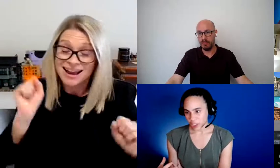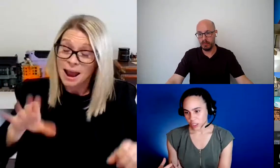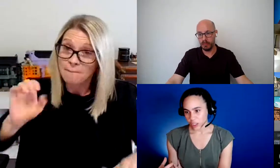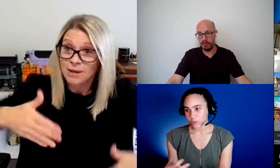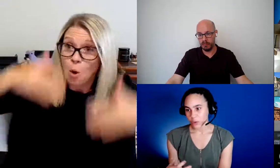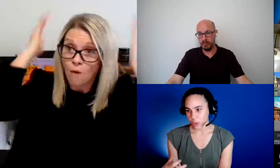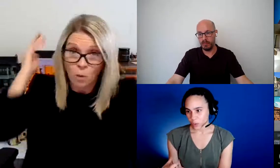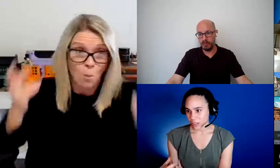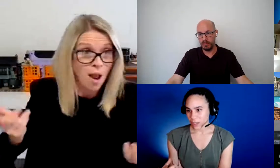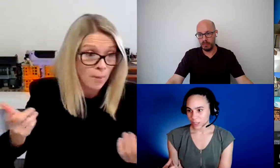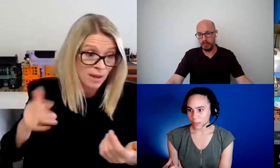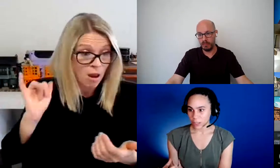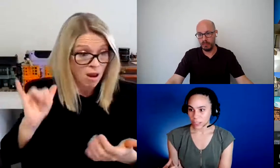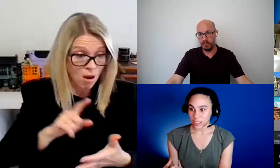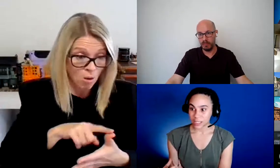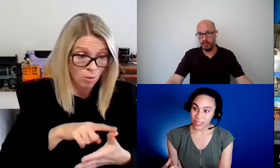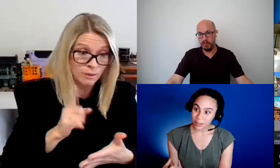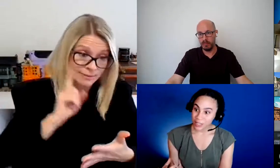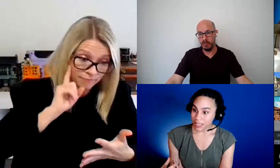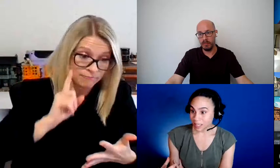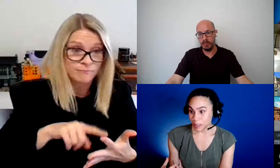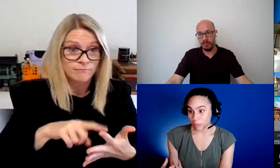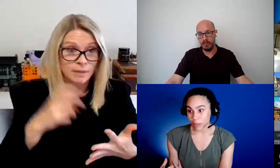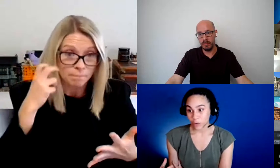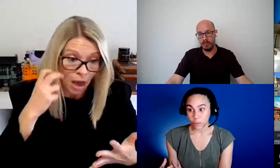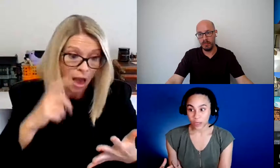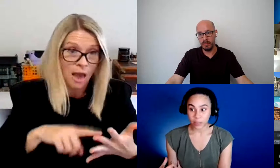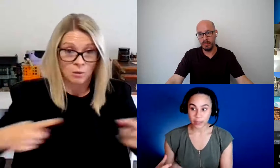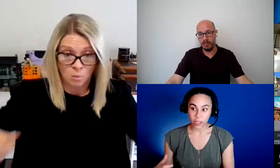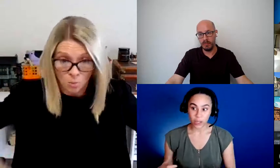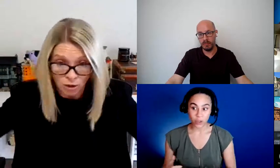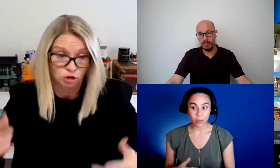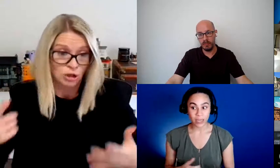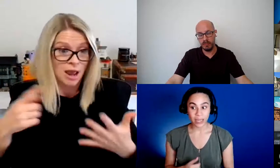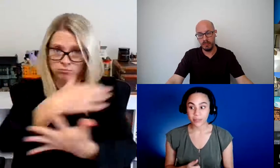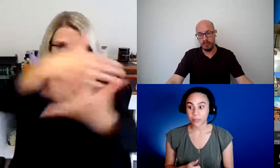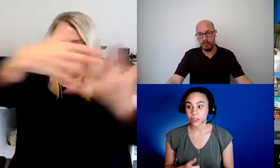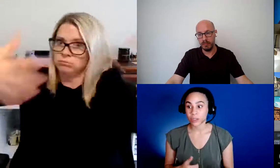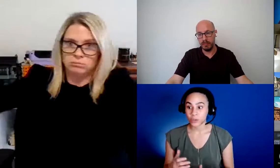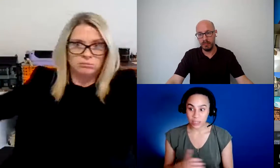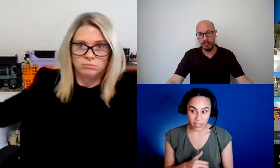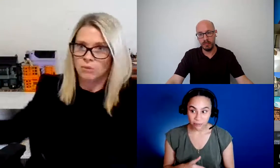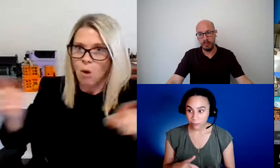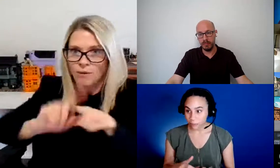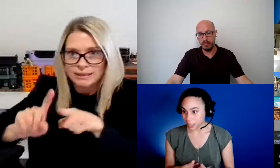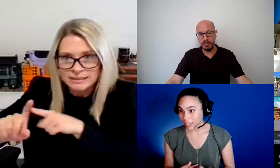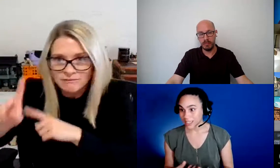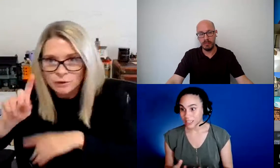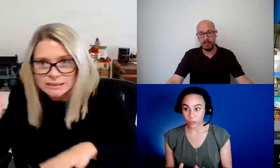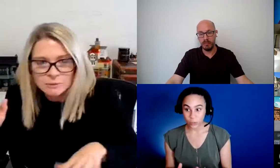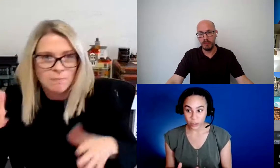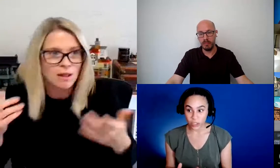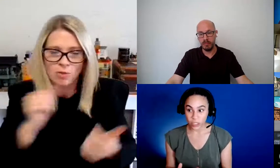for those with disabilities. Sometimes it can be a bit overwhelming. You know, you might have someone who's deaf, blind, in a wheelchair.